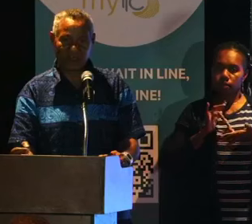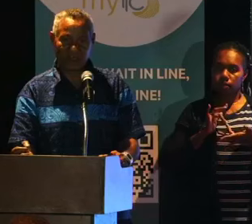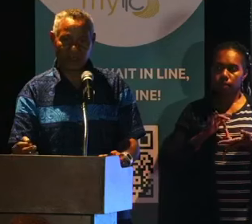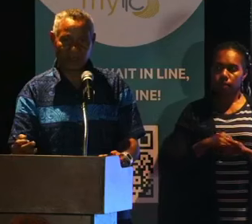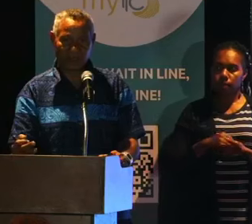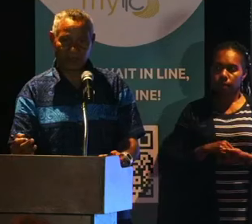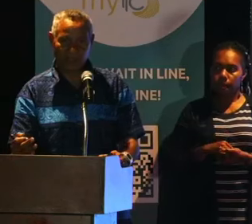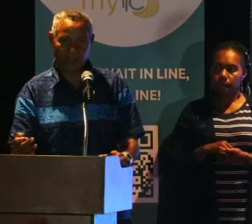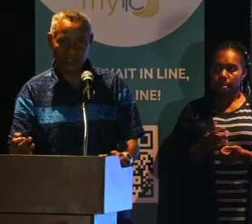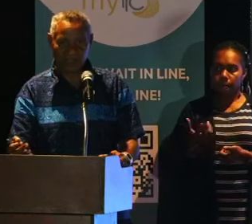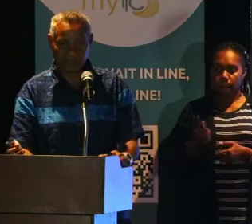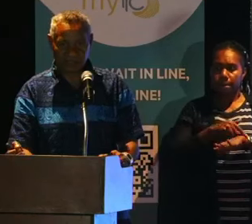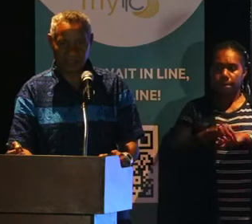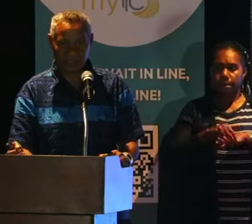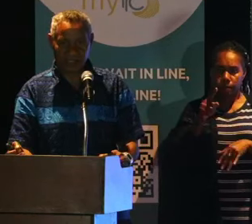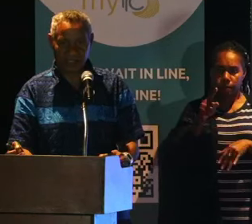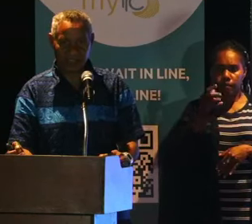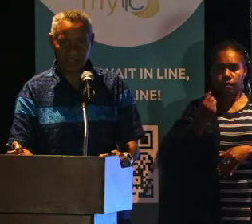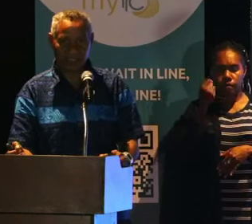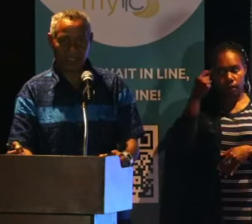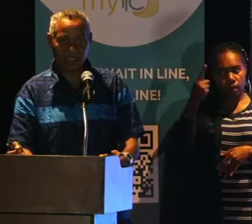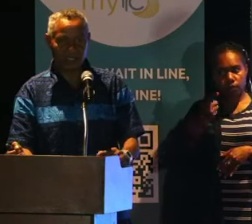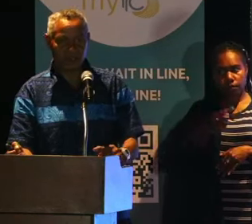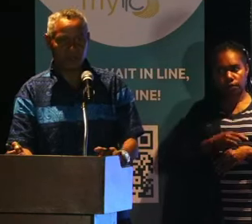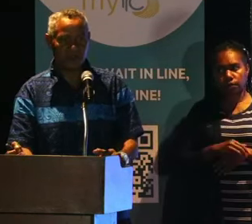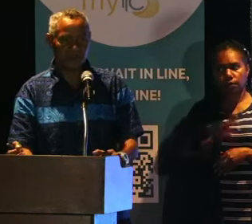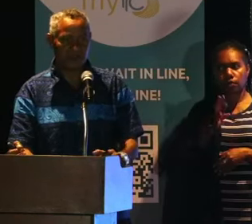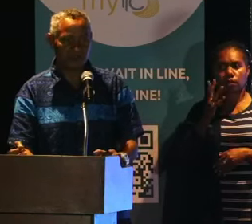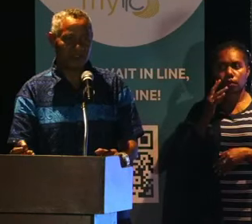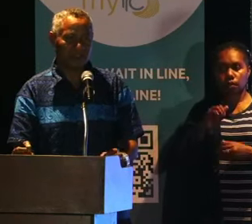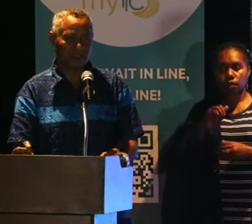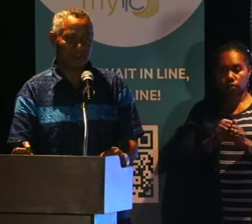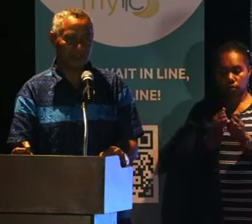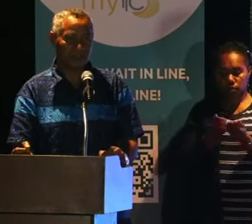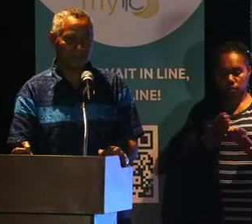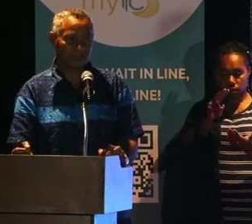registered, when you get your certificate, the office will